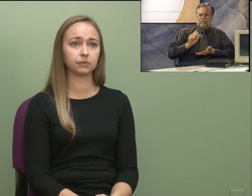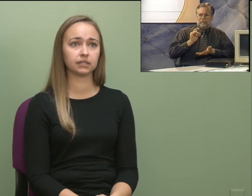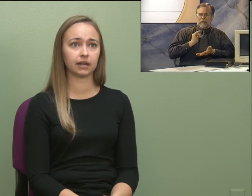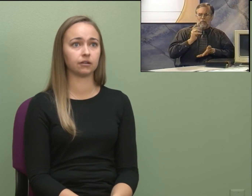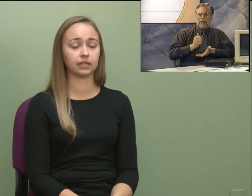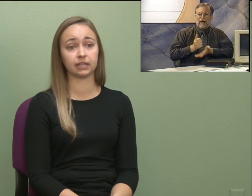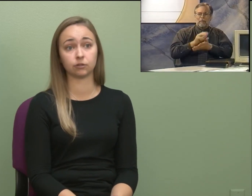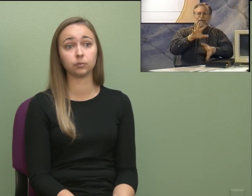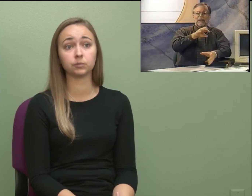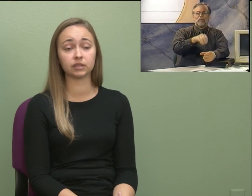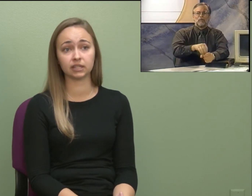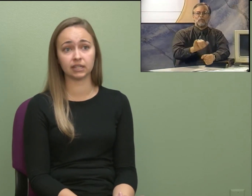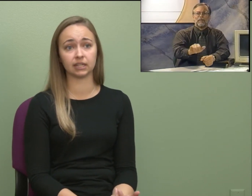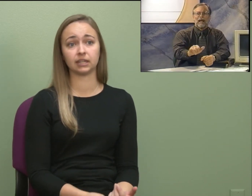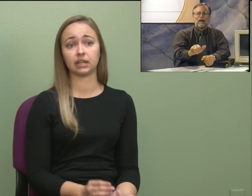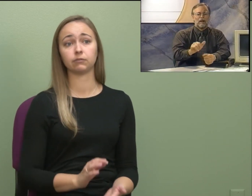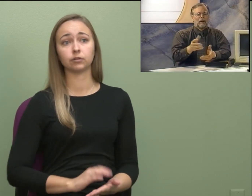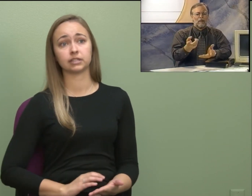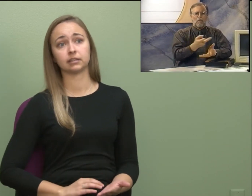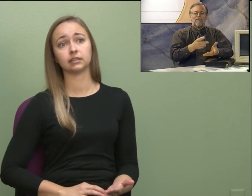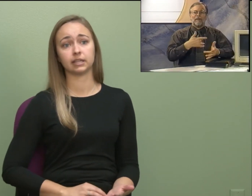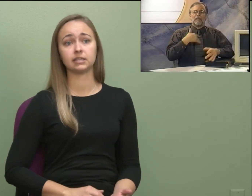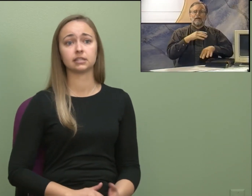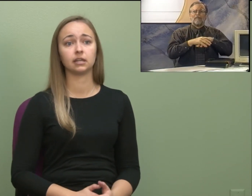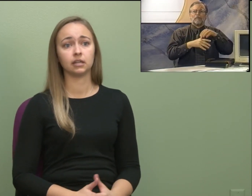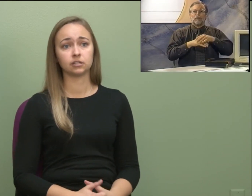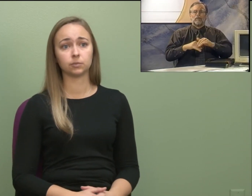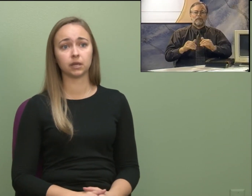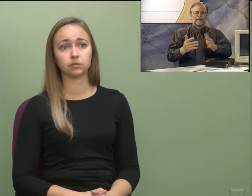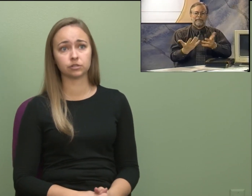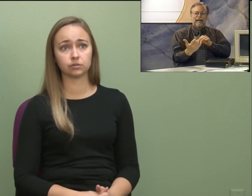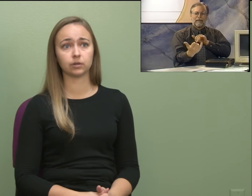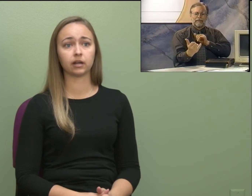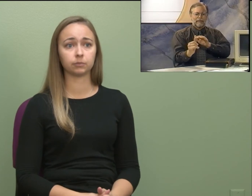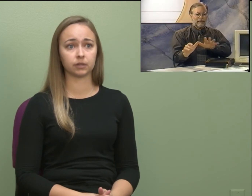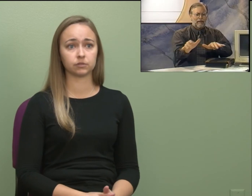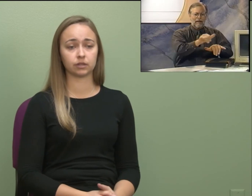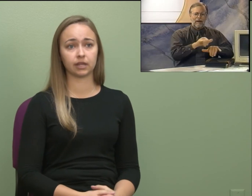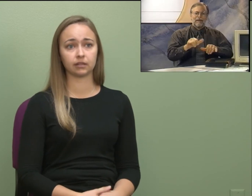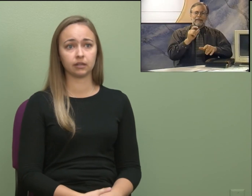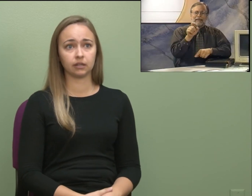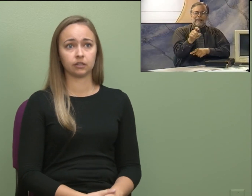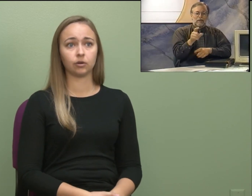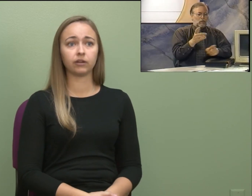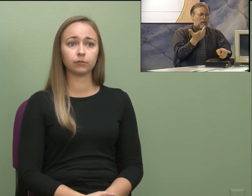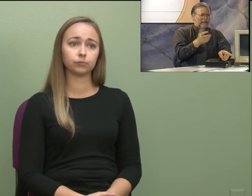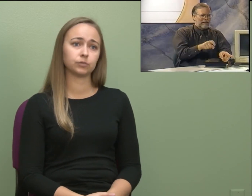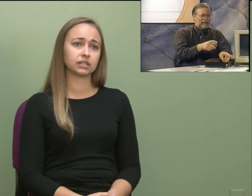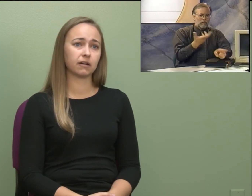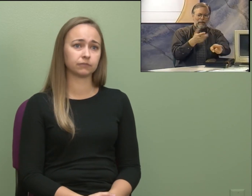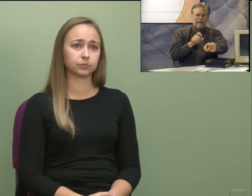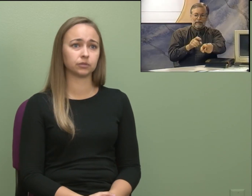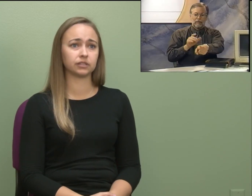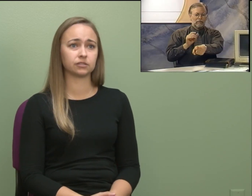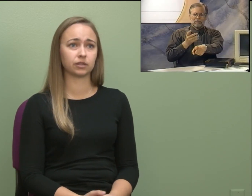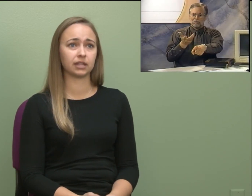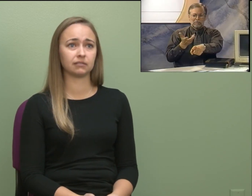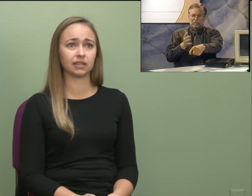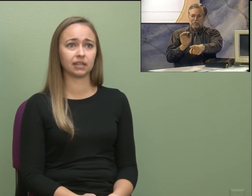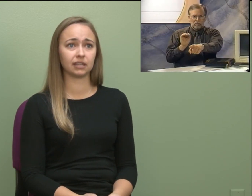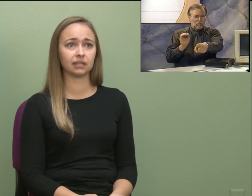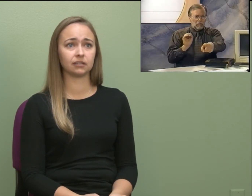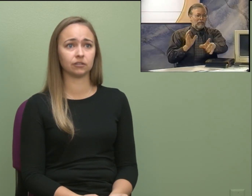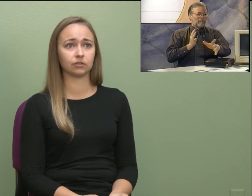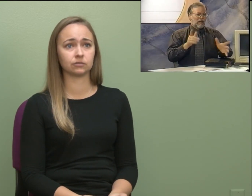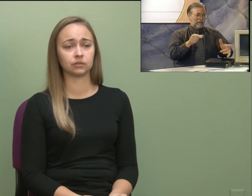And they told me what they needed, and I wrote down the list to be able to help them so that, everyone was comfortable, and so